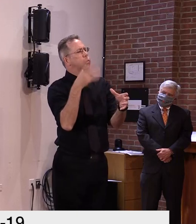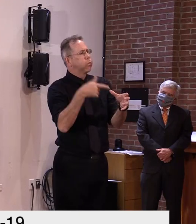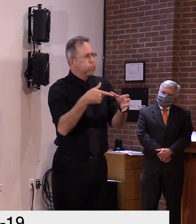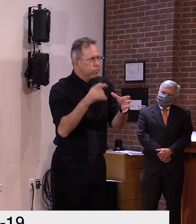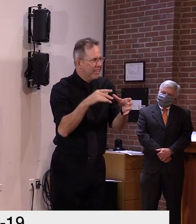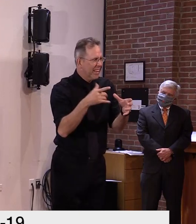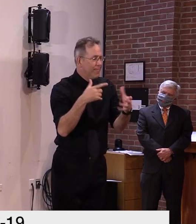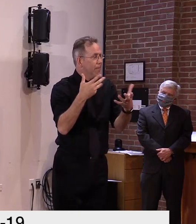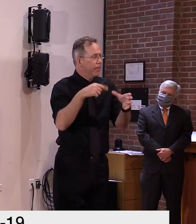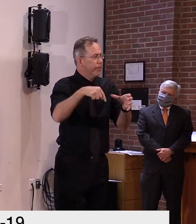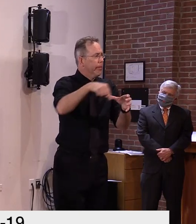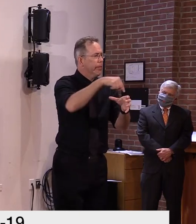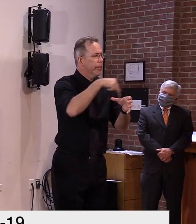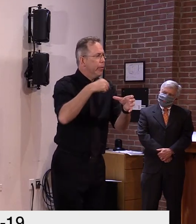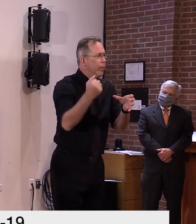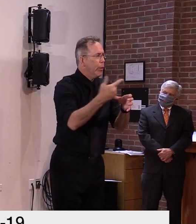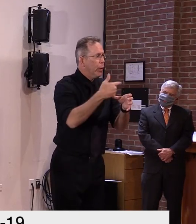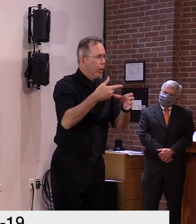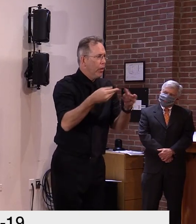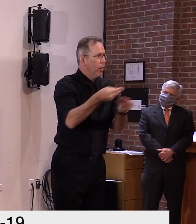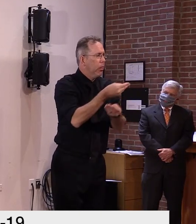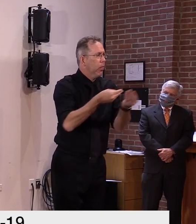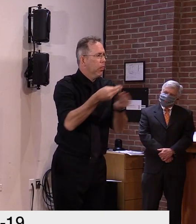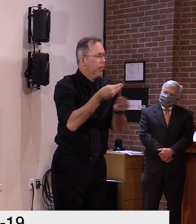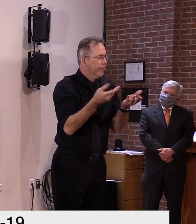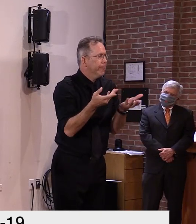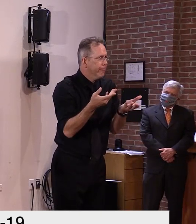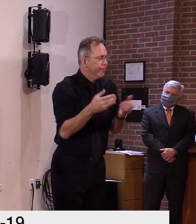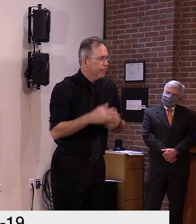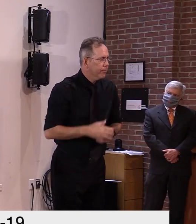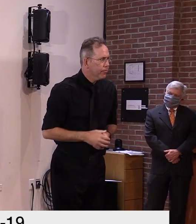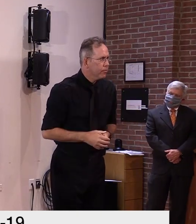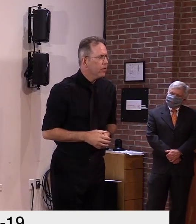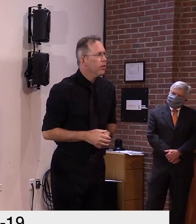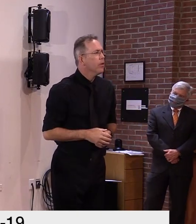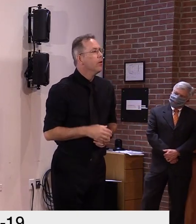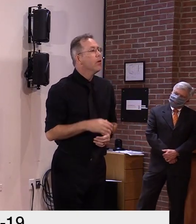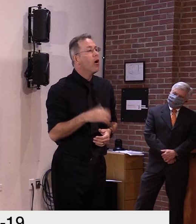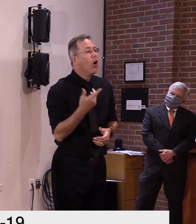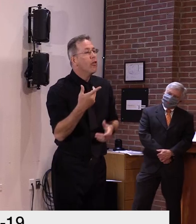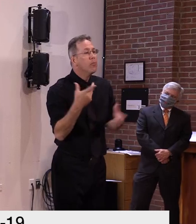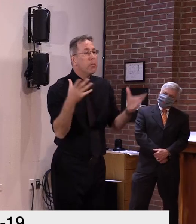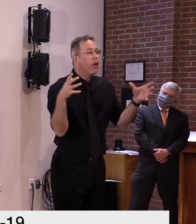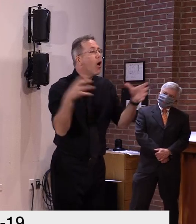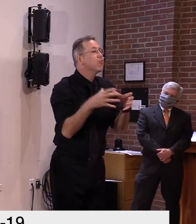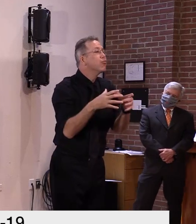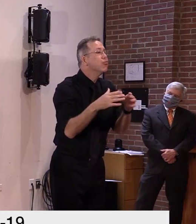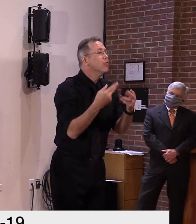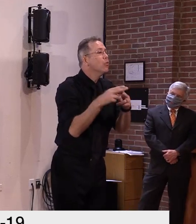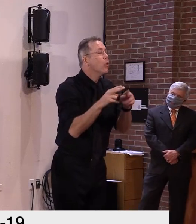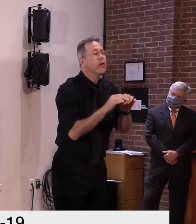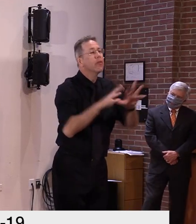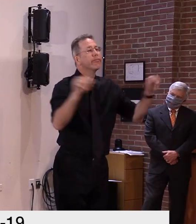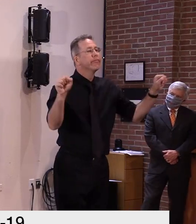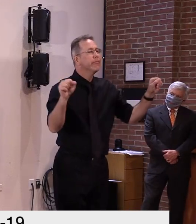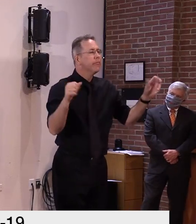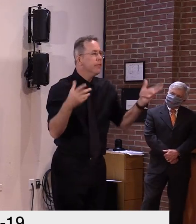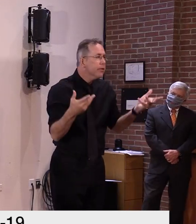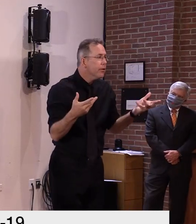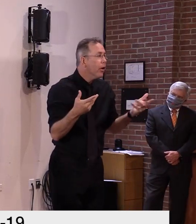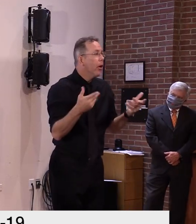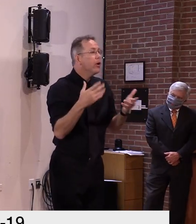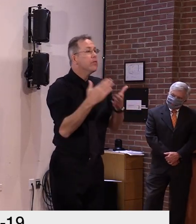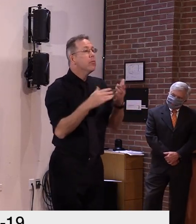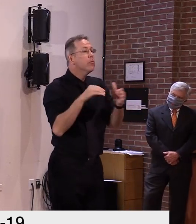contact. There are other situations where there may be a short duration class or two, and the students are shuffling in and out of